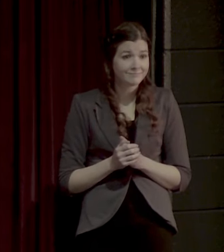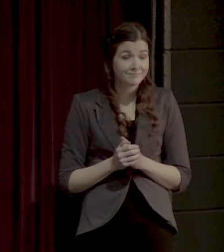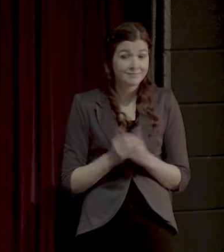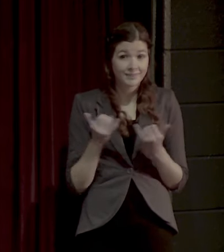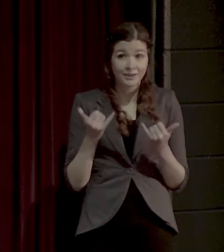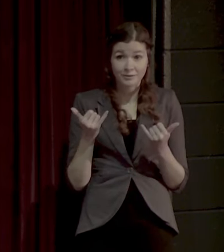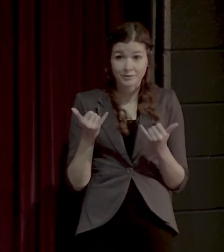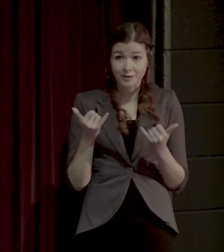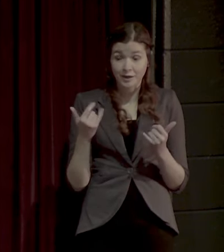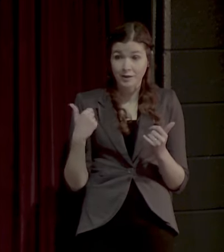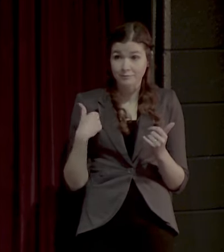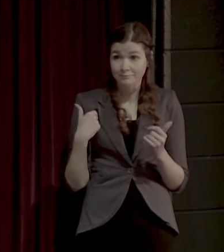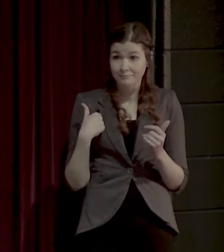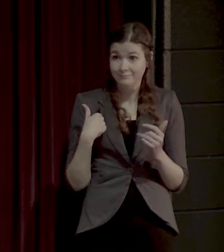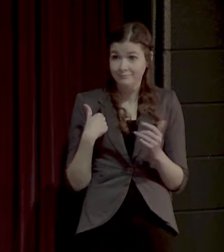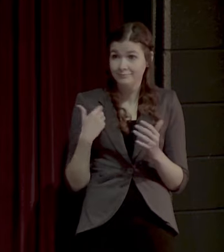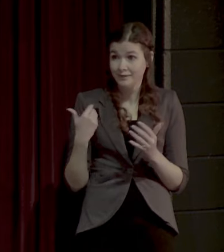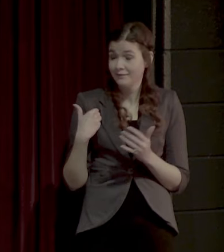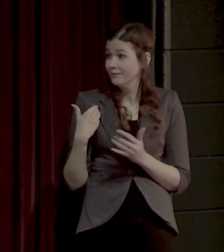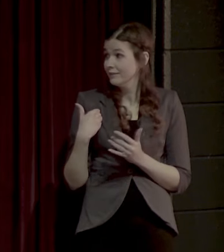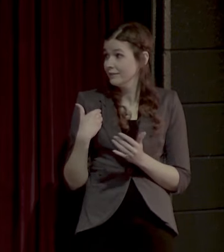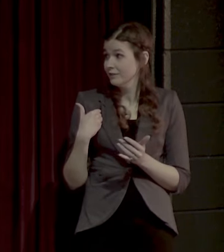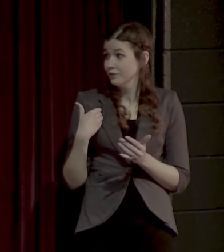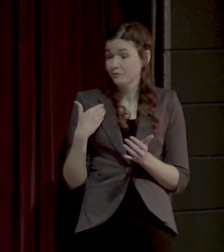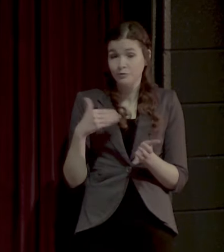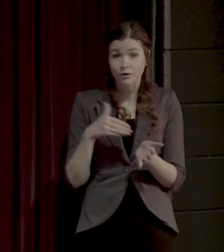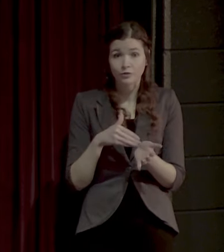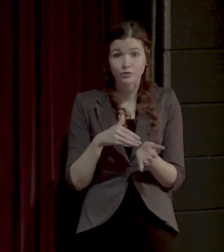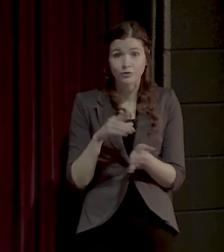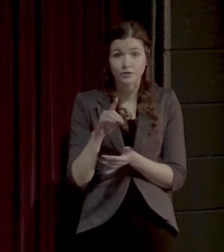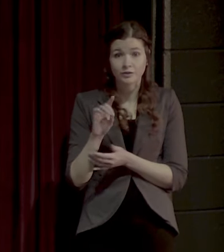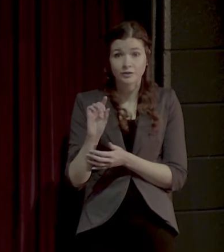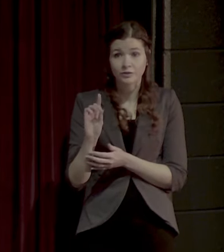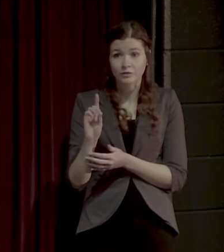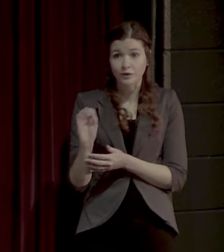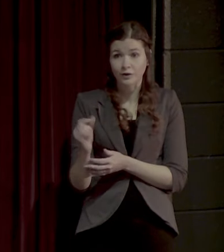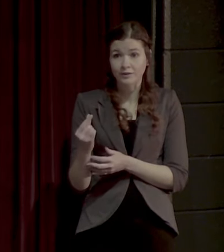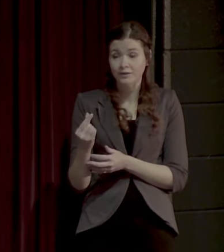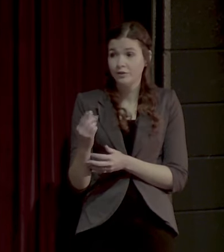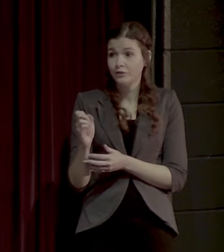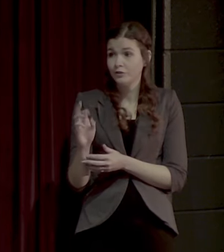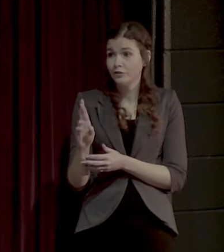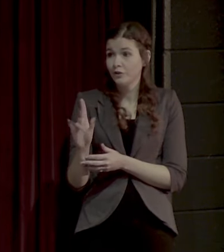pleased to present Dr. Doug Darling, President of Lake Region State College.